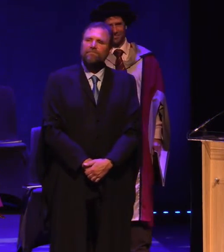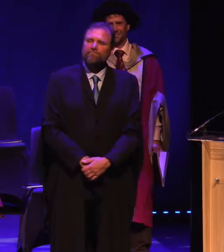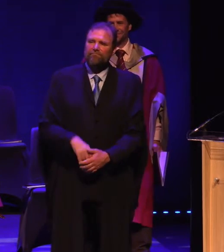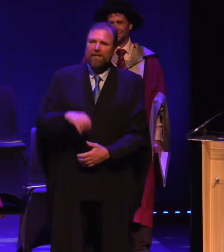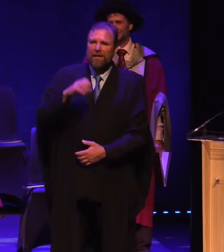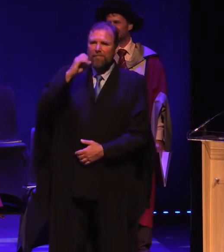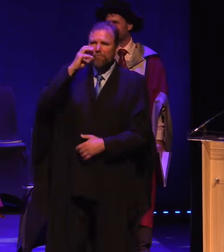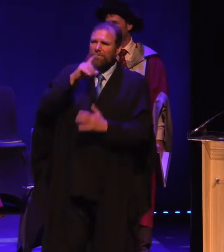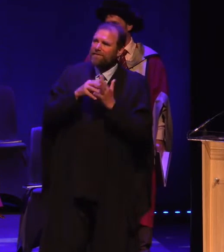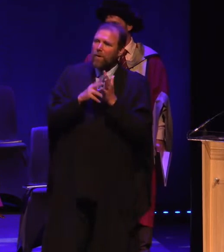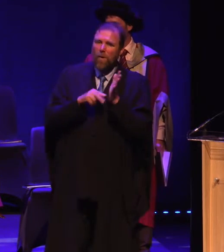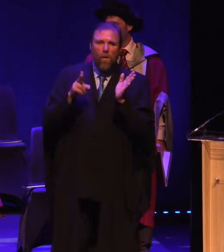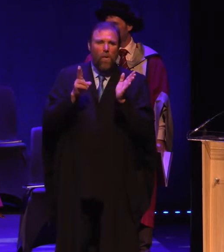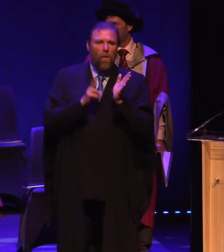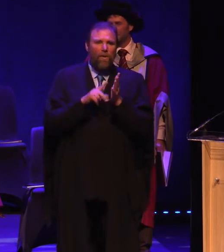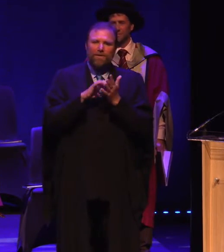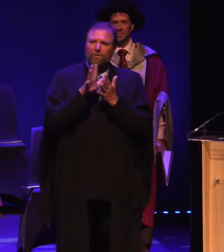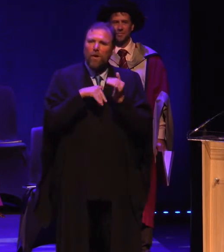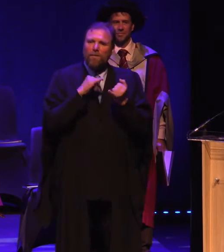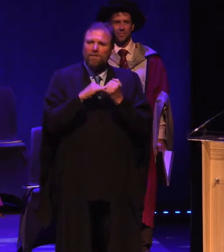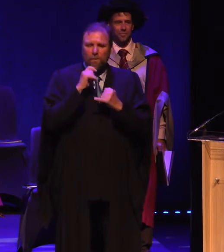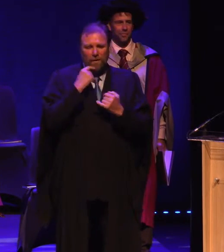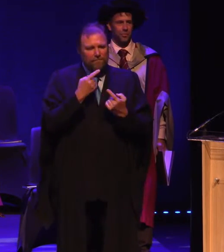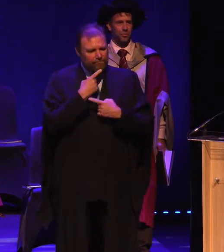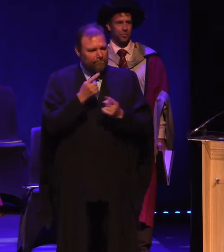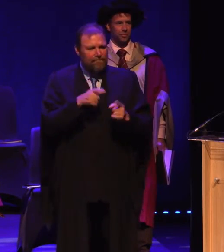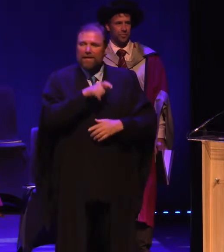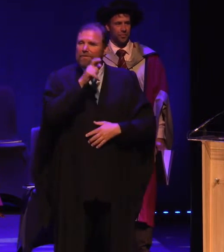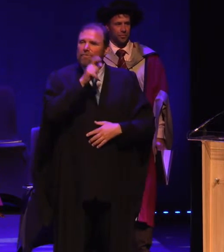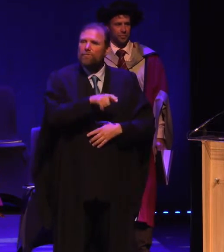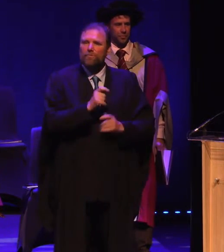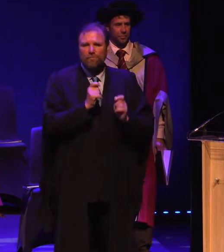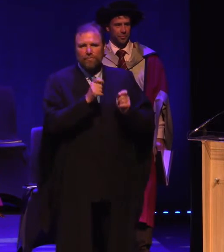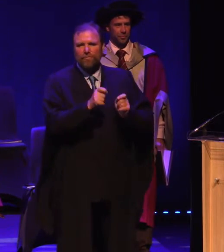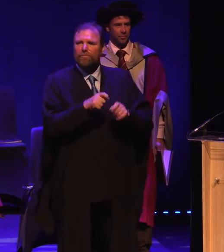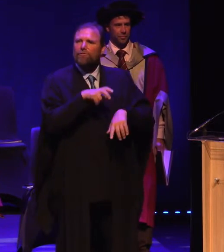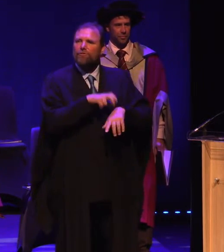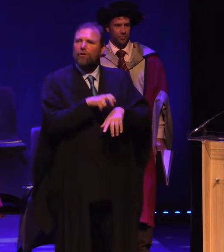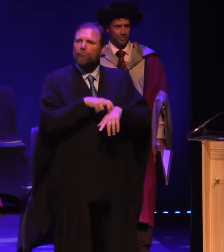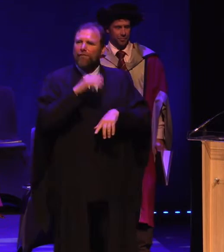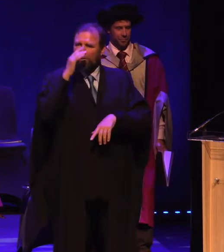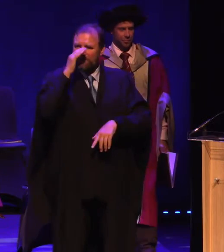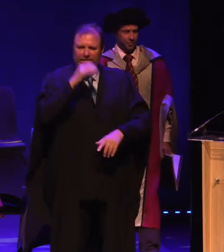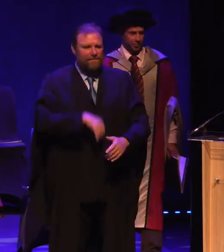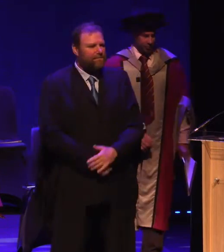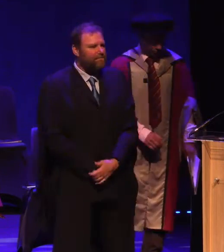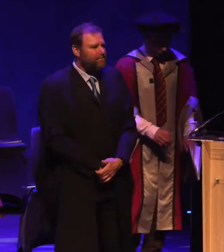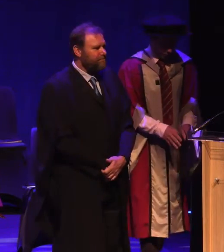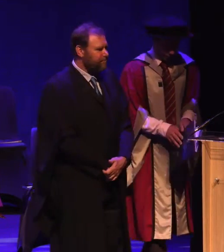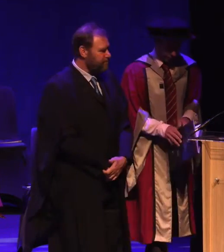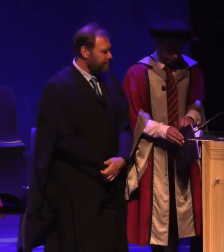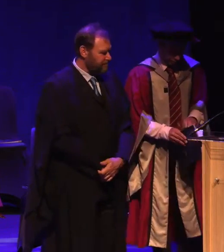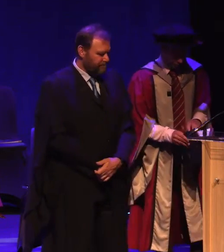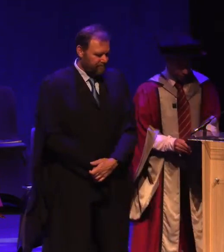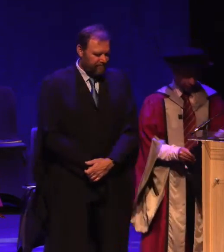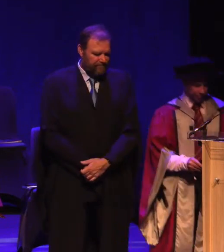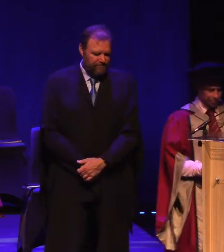Professor Owen Thomas will announce the students being awarded Doctor of Philosophy.